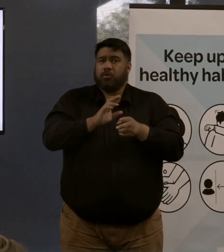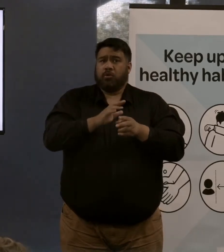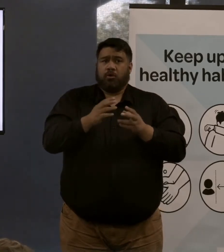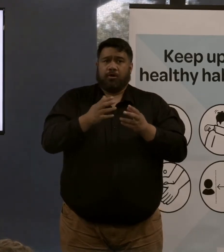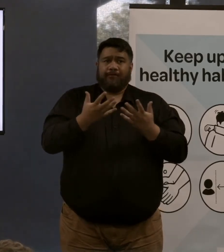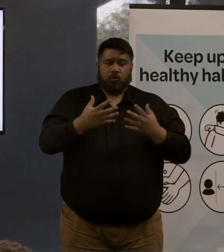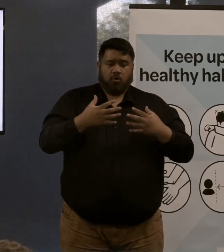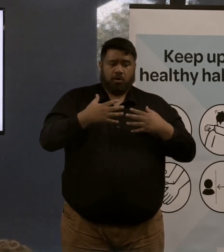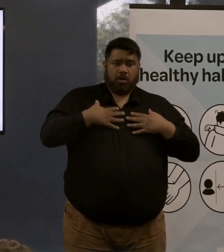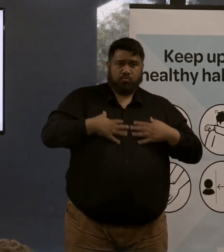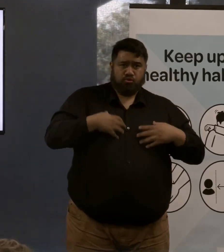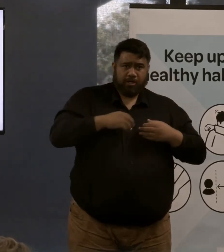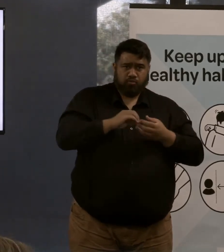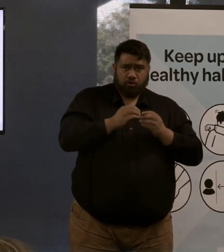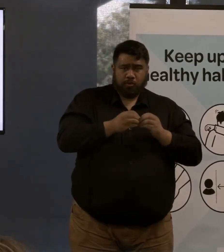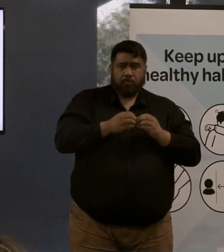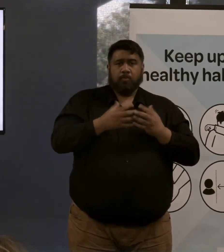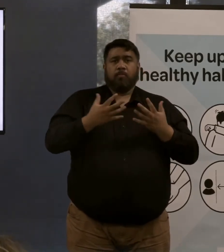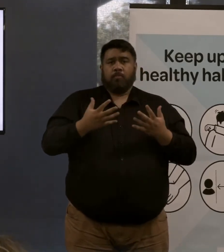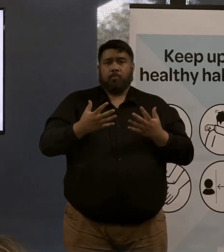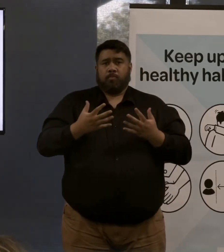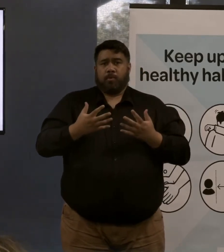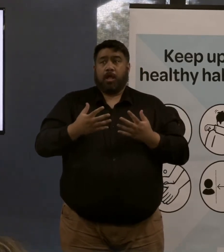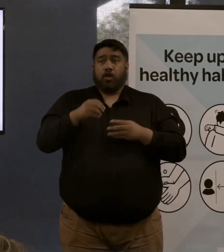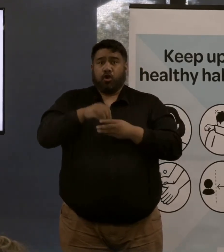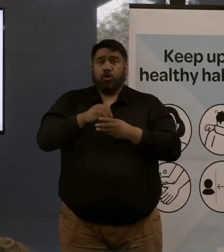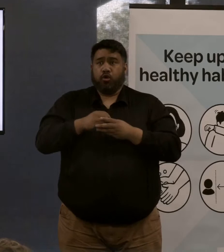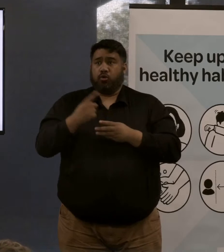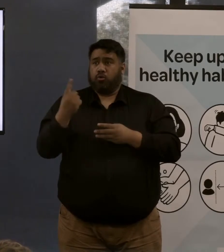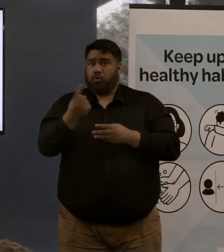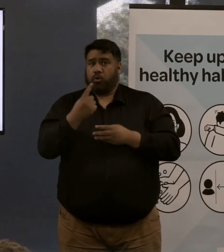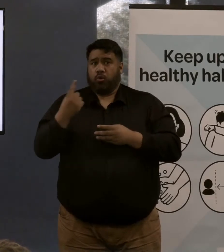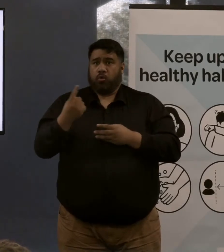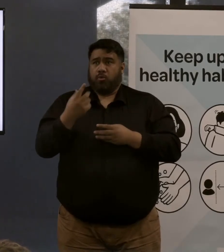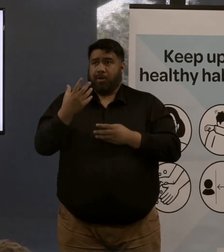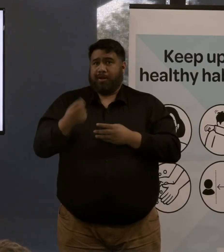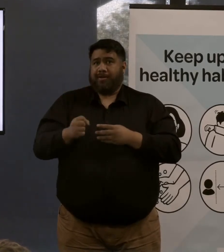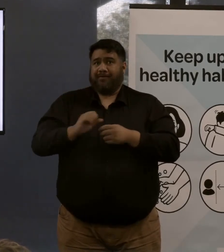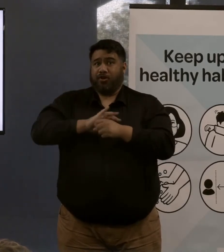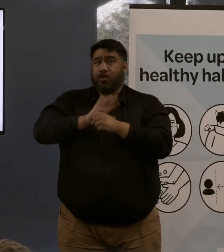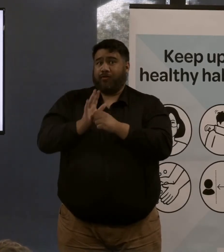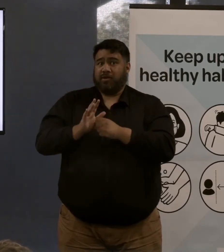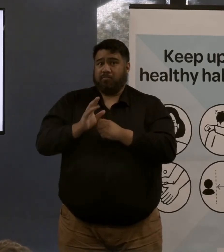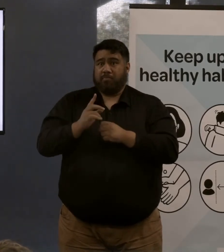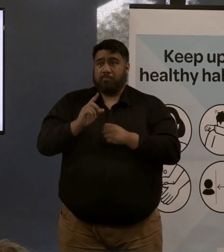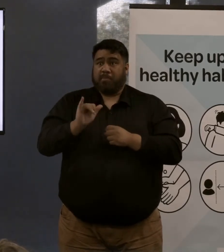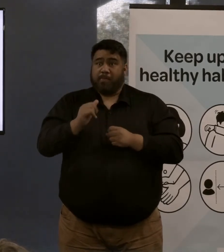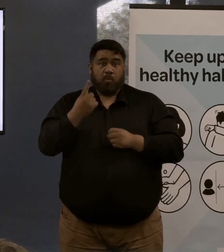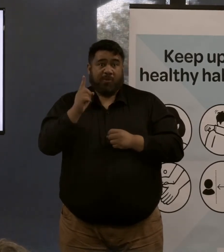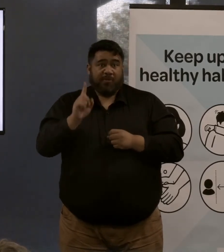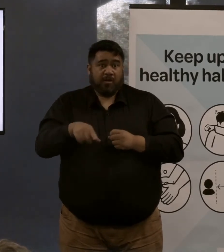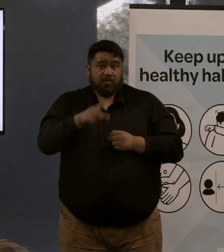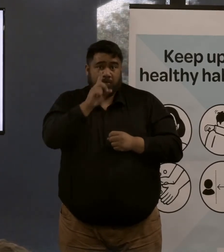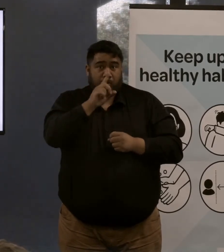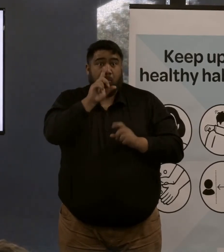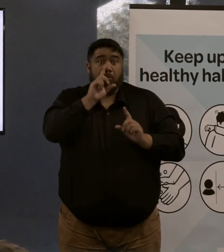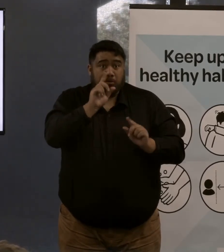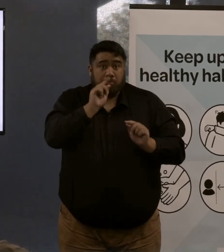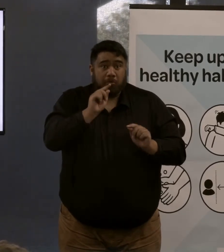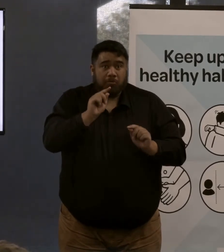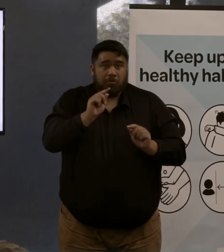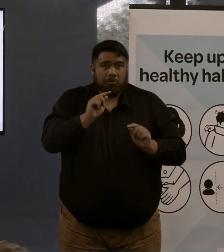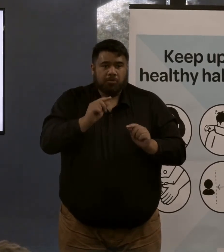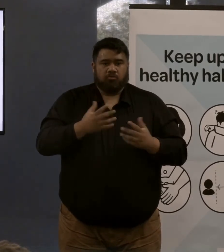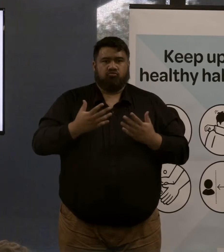illnesses, including over 1,000 potentially at its peak with COVID alone. So of course all our district